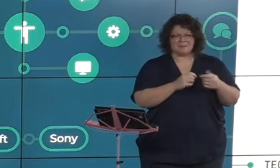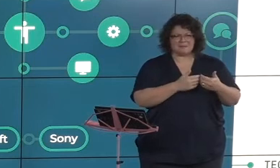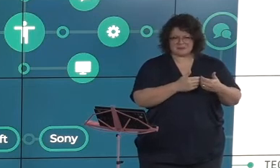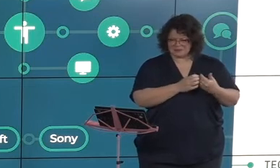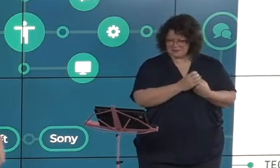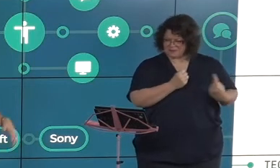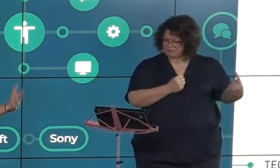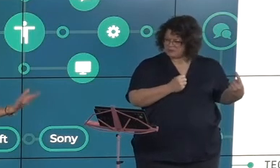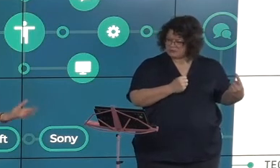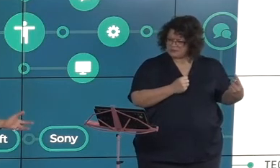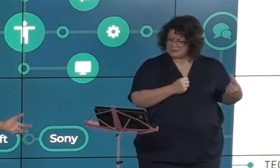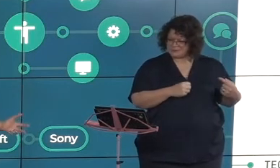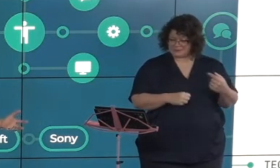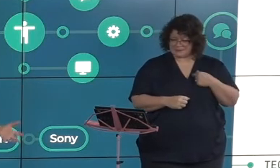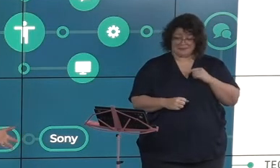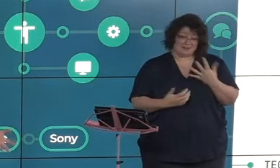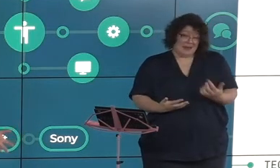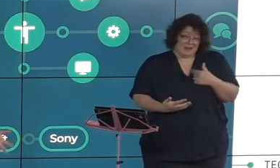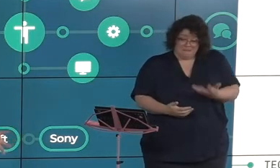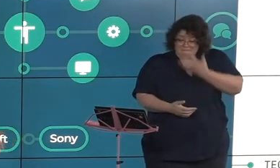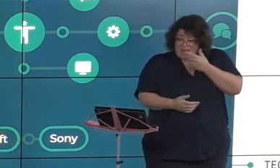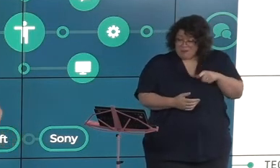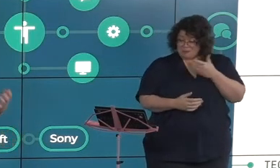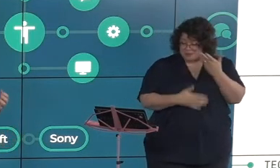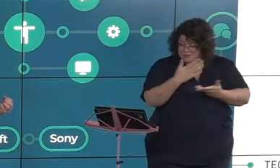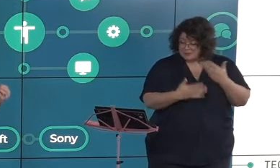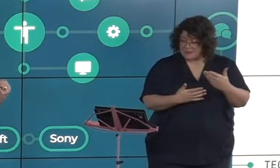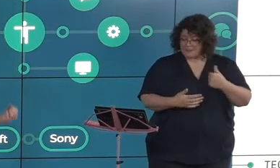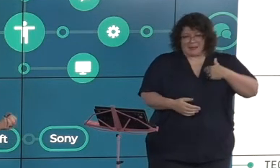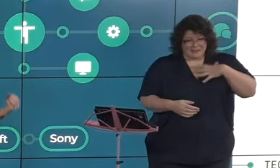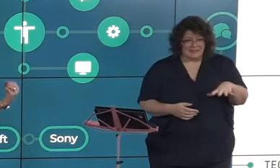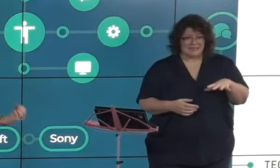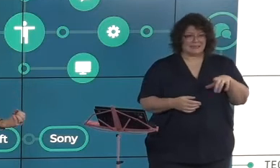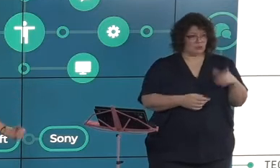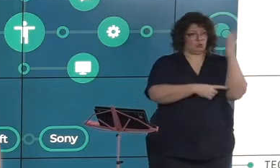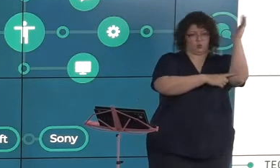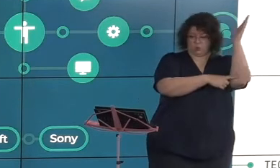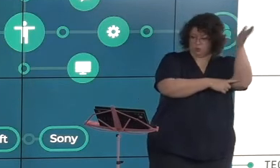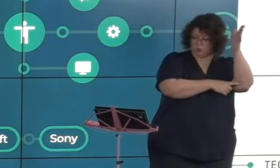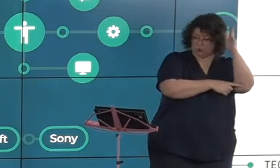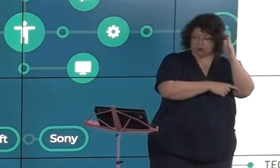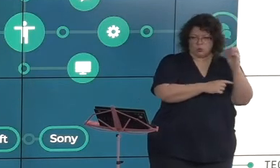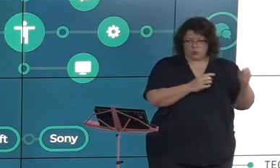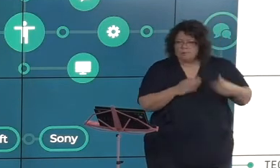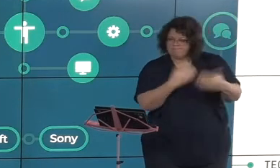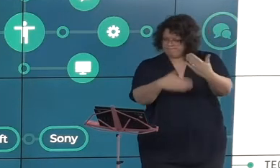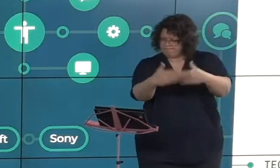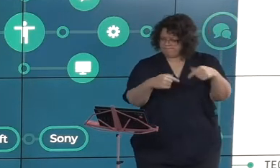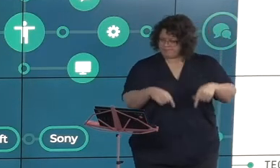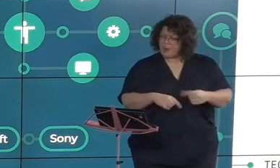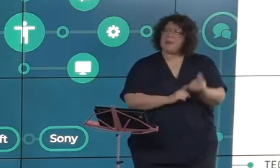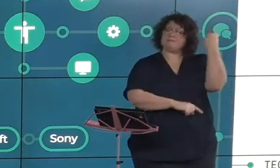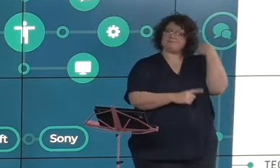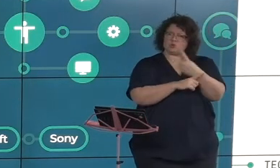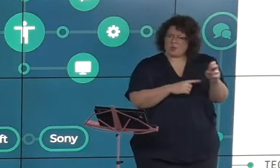me. And I watched her. It was 2010, and she was talking about leaning in. Guys, it wasn't the first